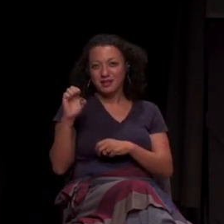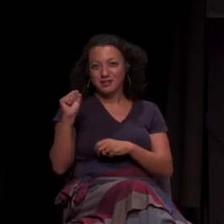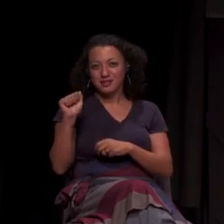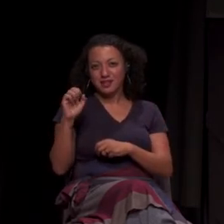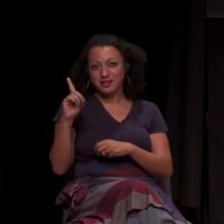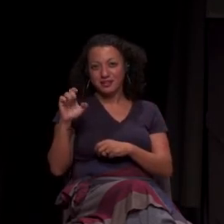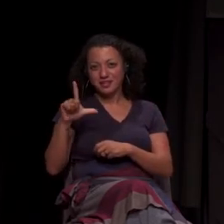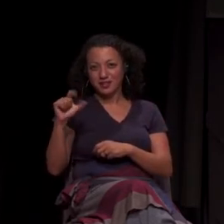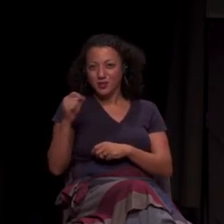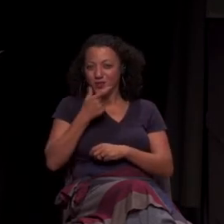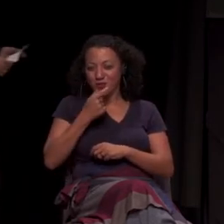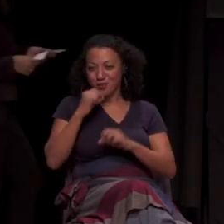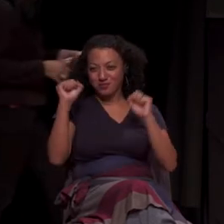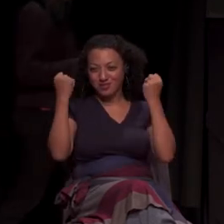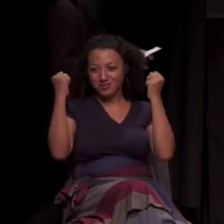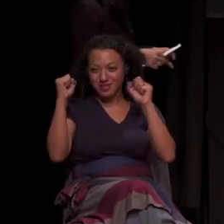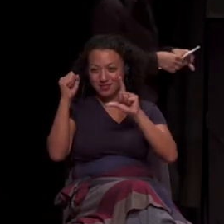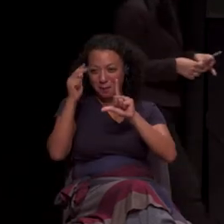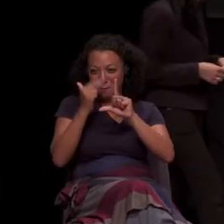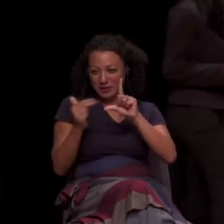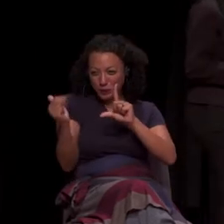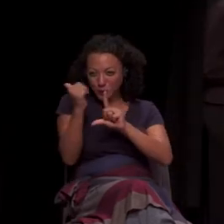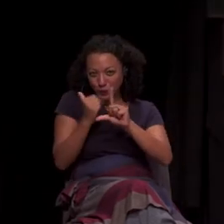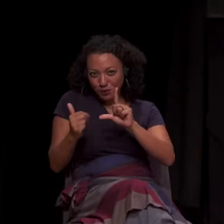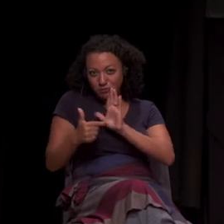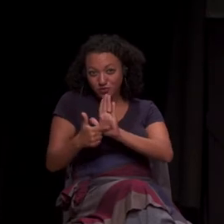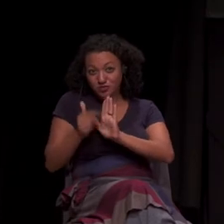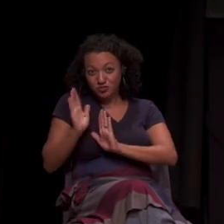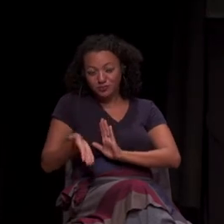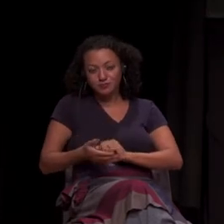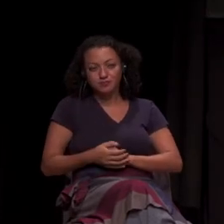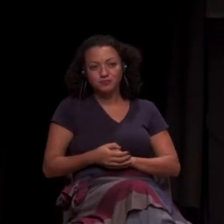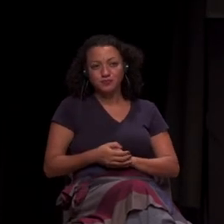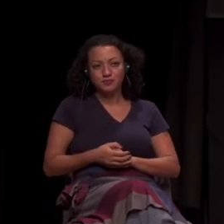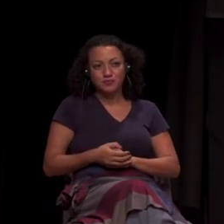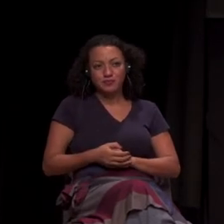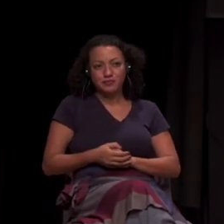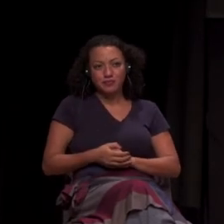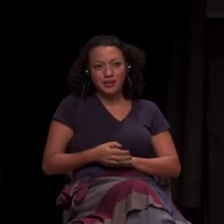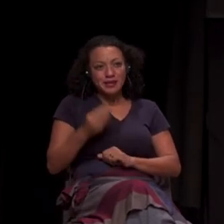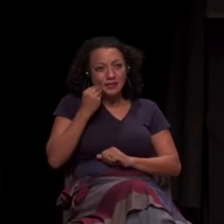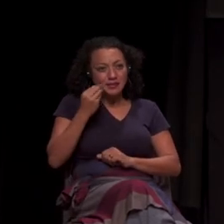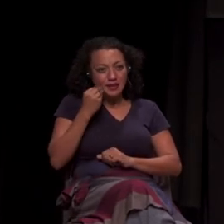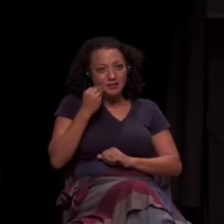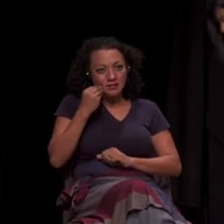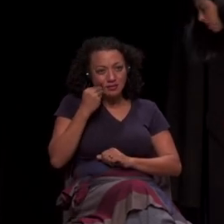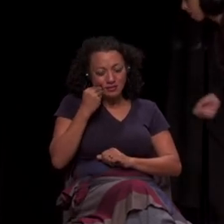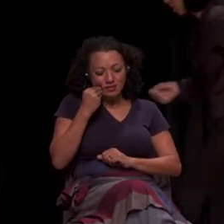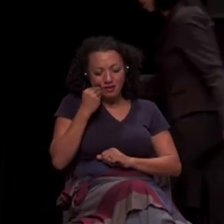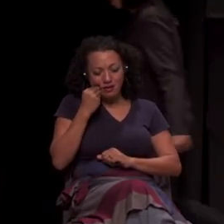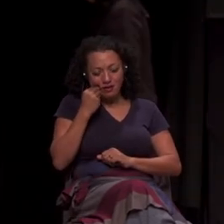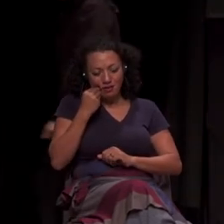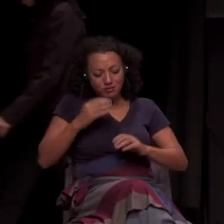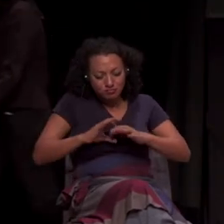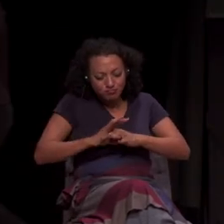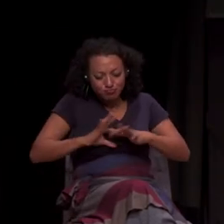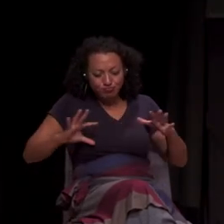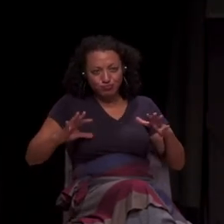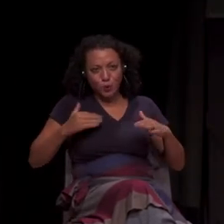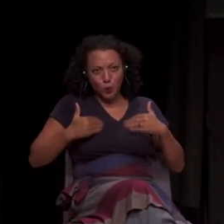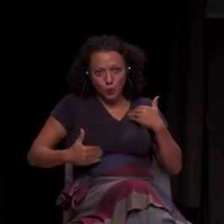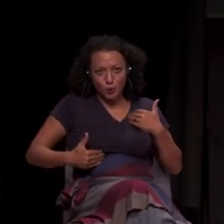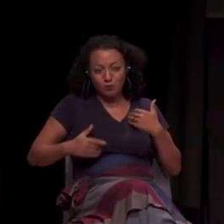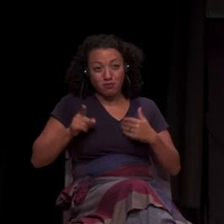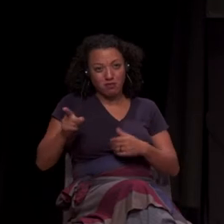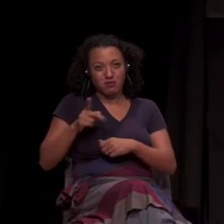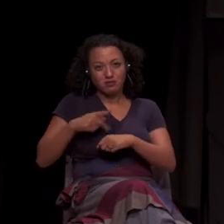the decolonization or the attempts at decolonization were really towards a redefinition that